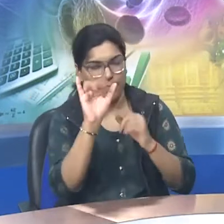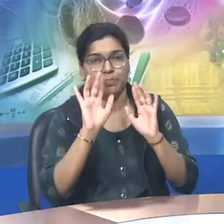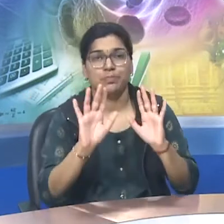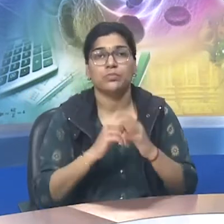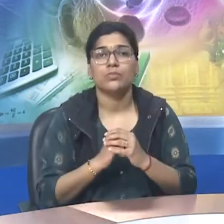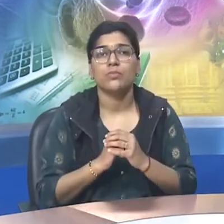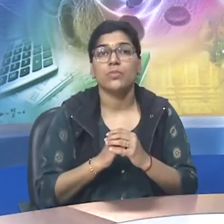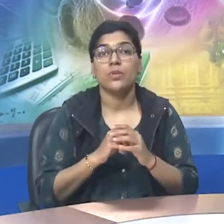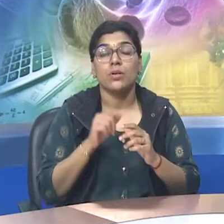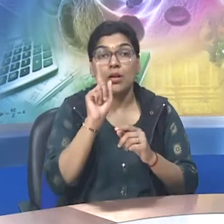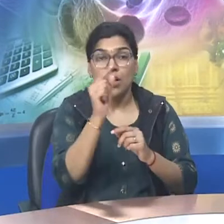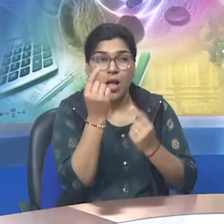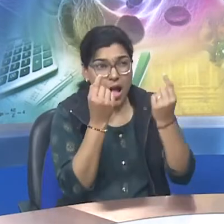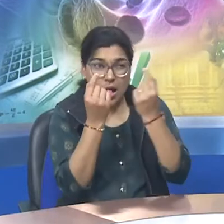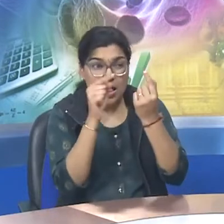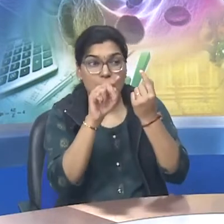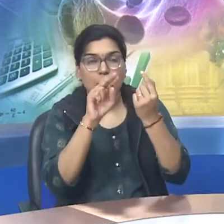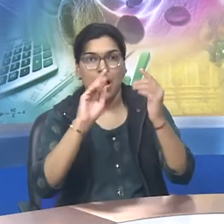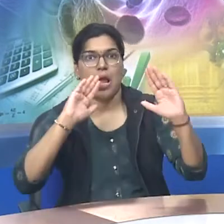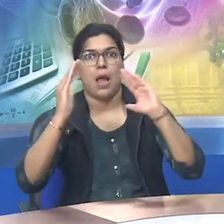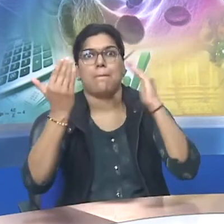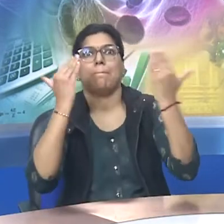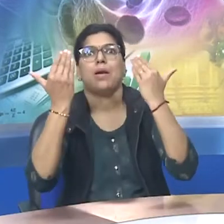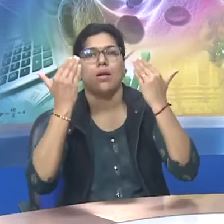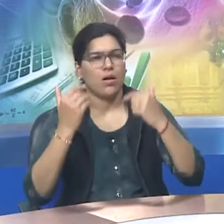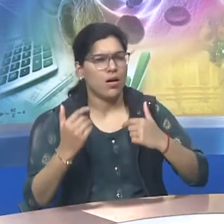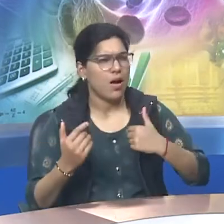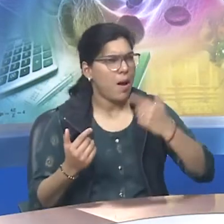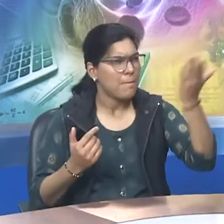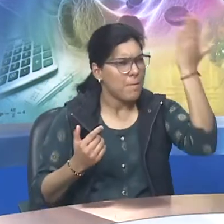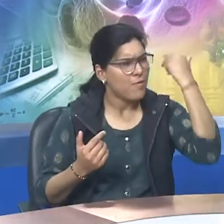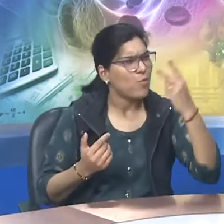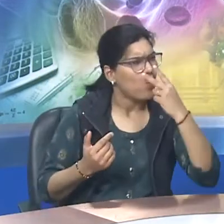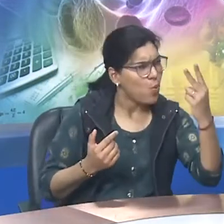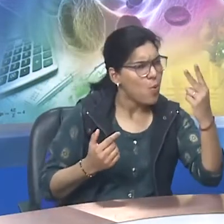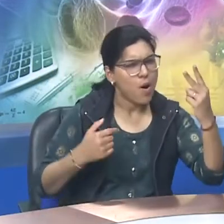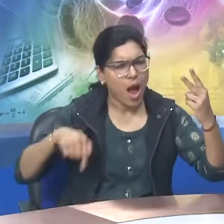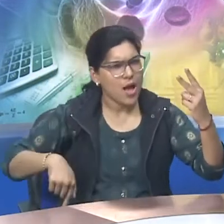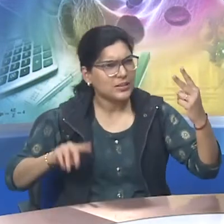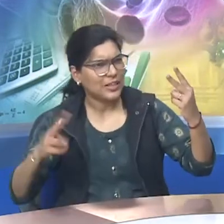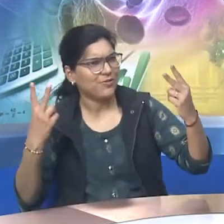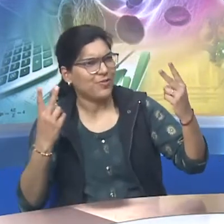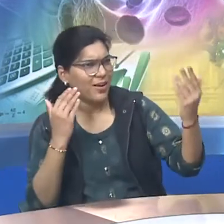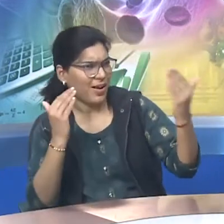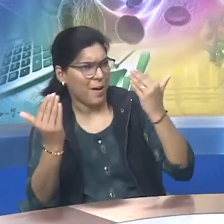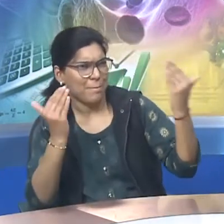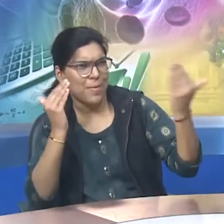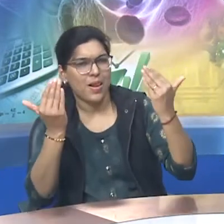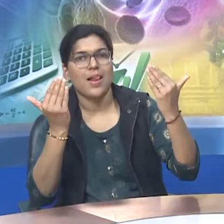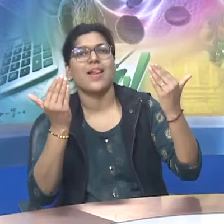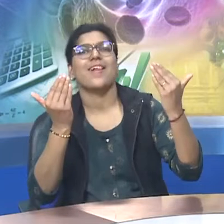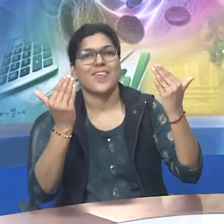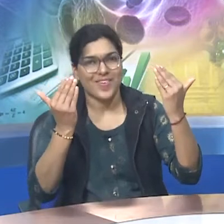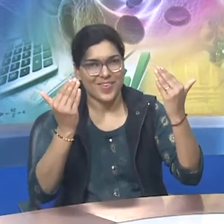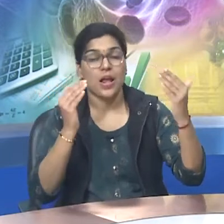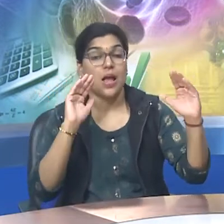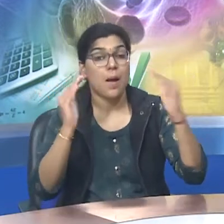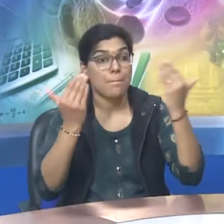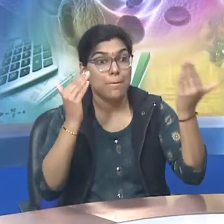this sign. Example, it is also used for comparing two things. Like earlier you were different,